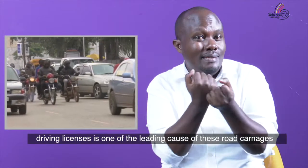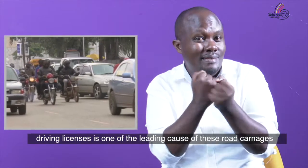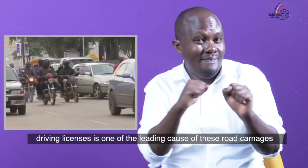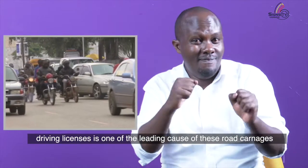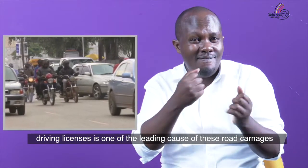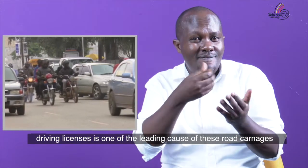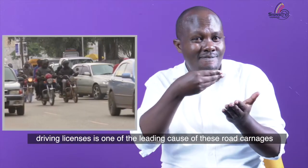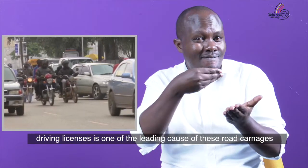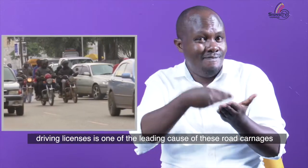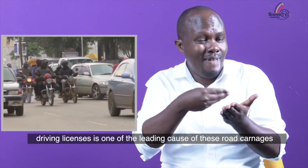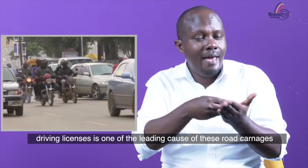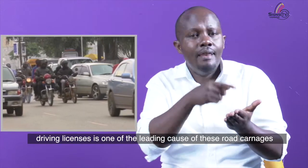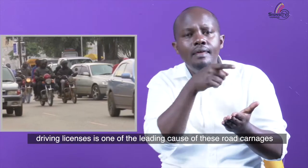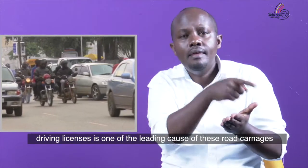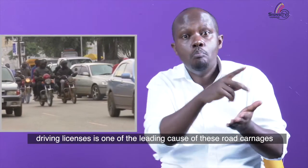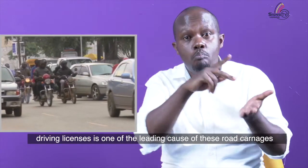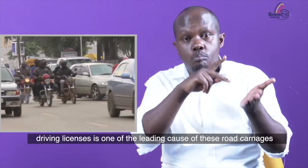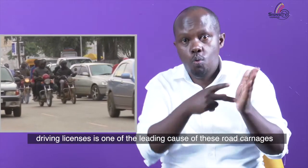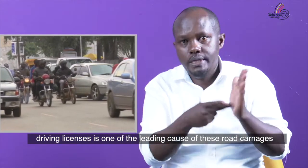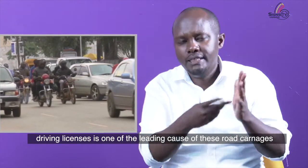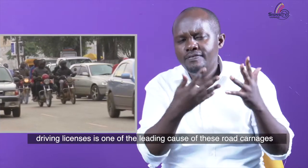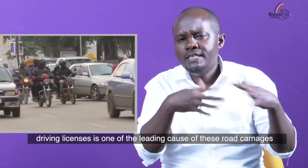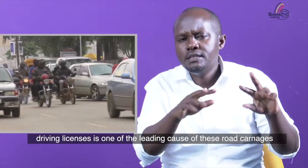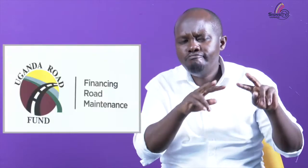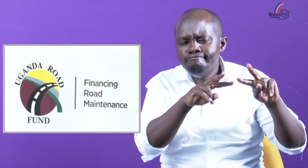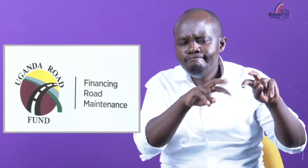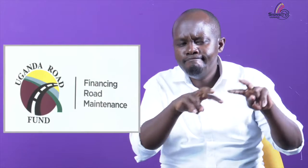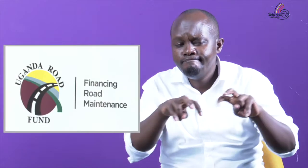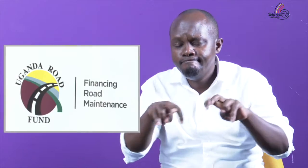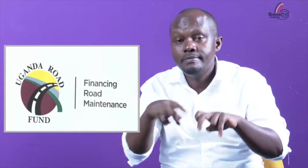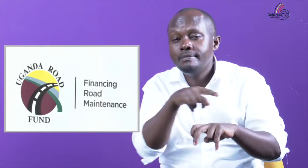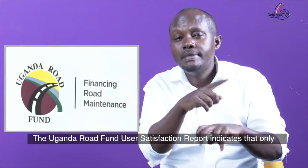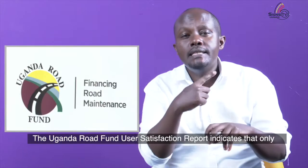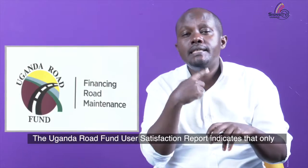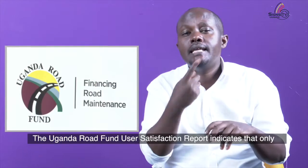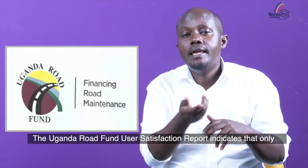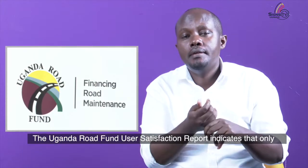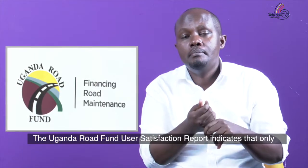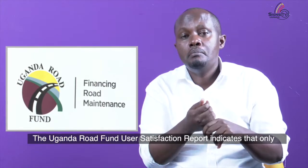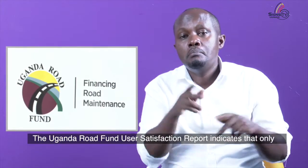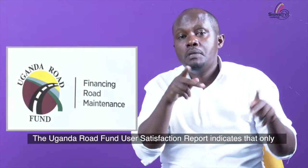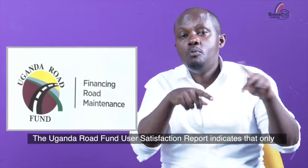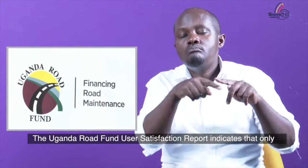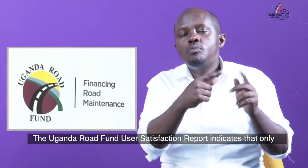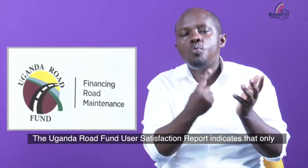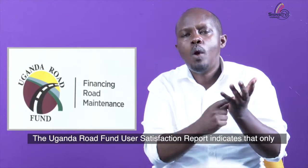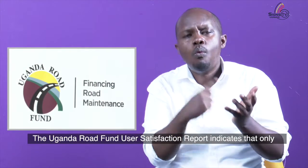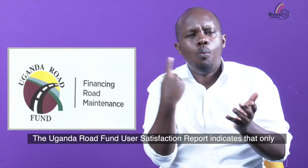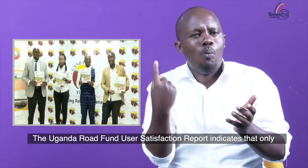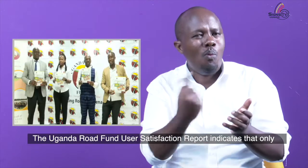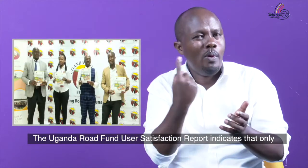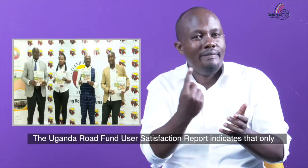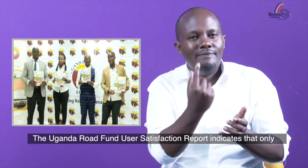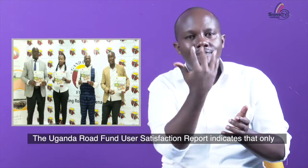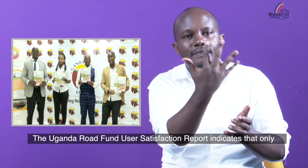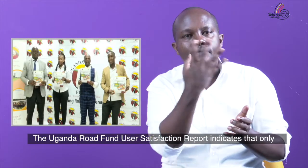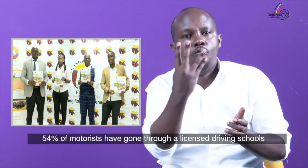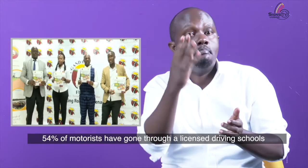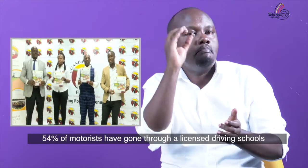the leading cause of these road carnages. The Uganda Road Fund User Satisfaction Report indicates that